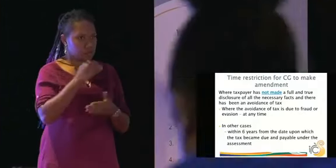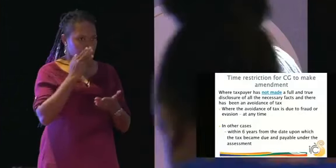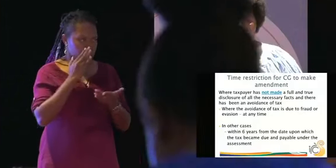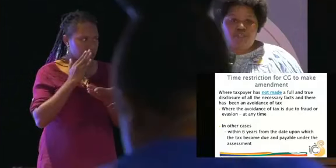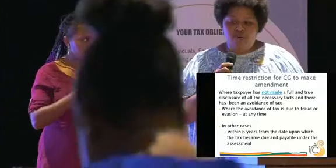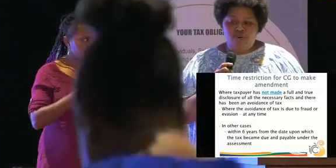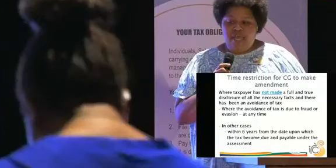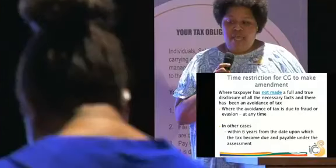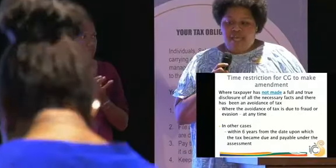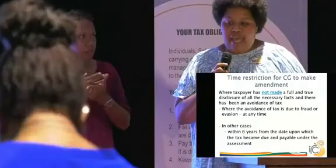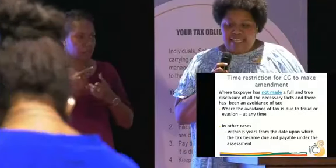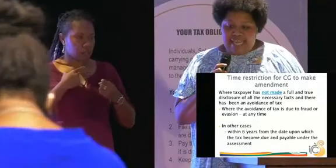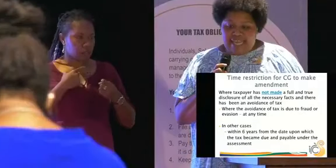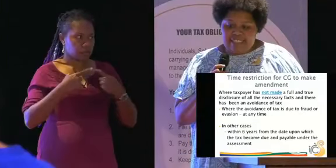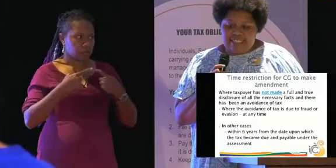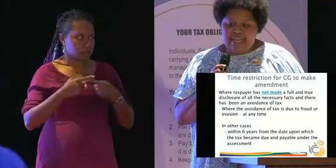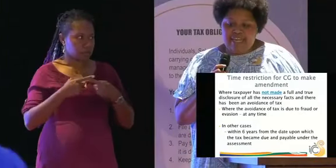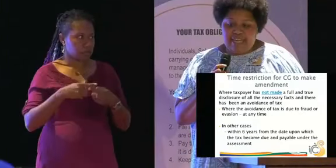has been